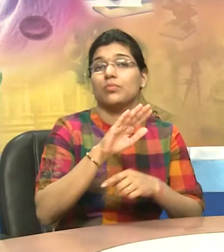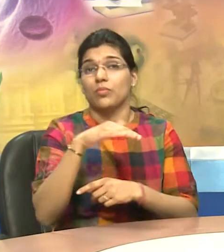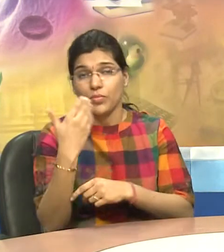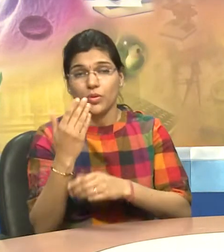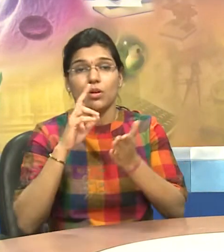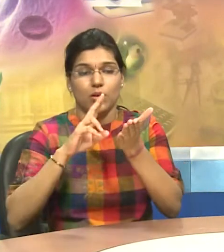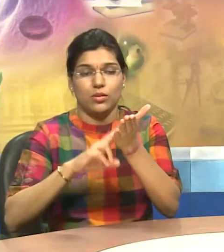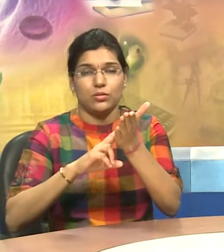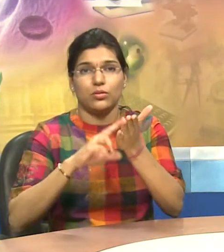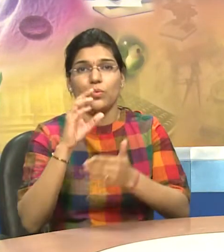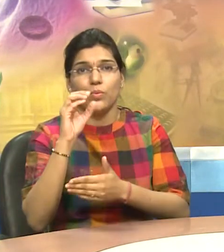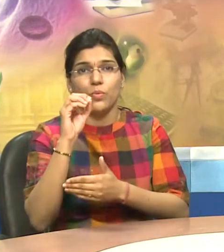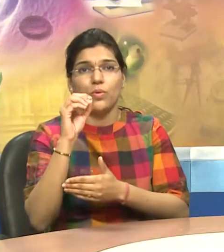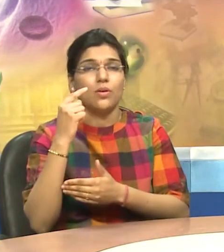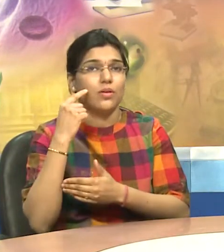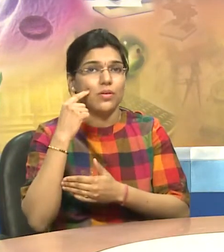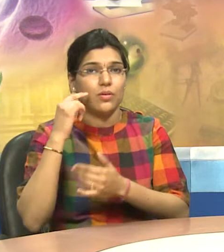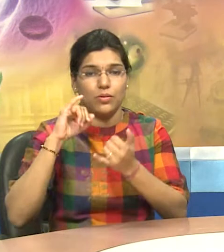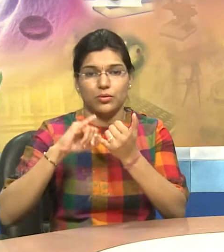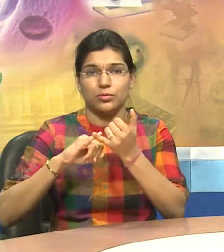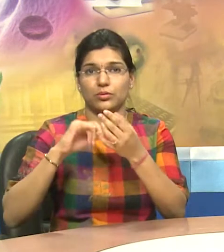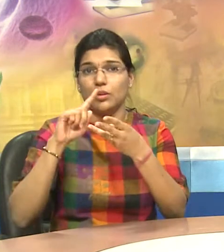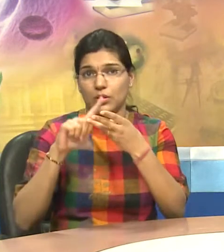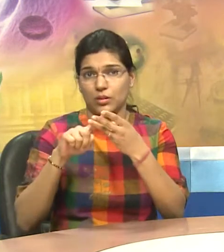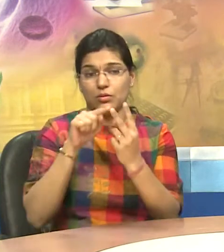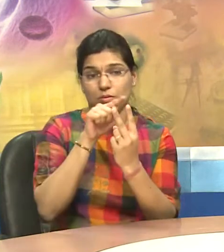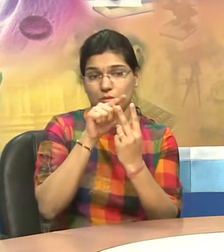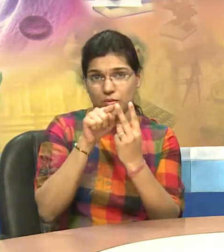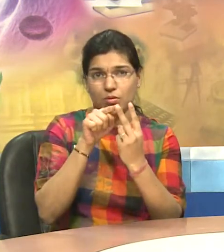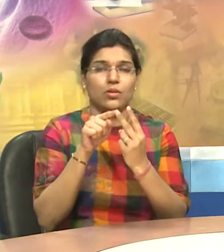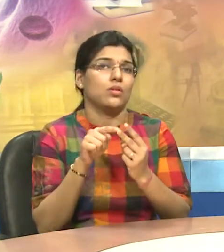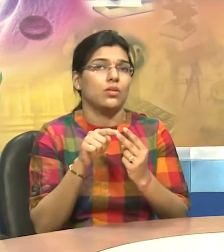sound and noise.